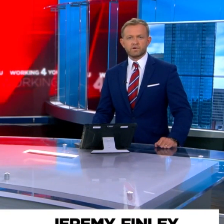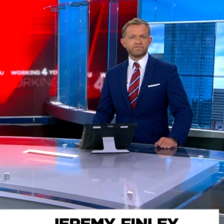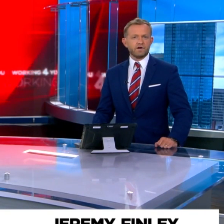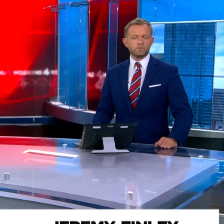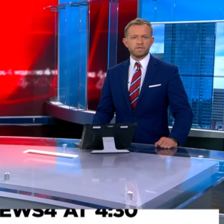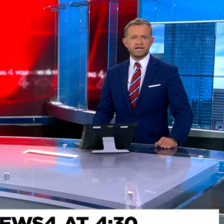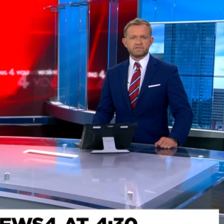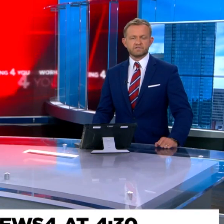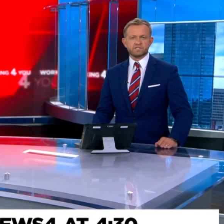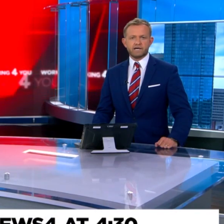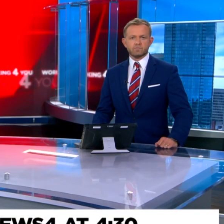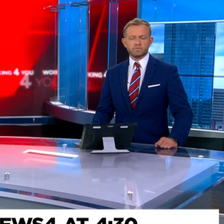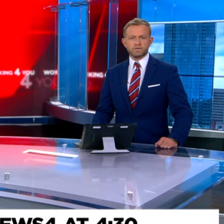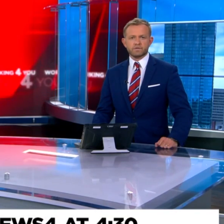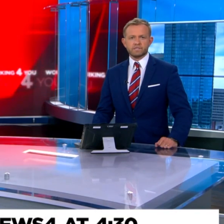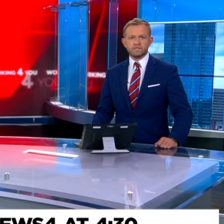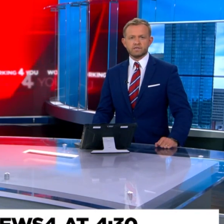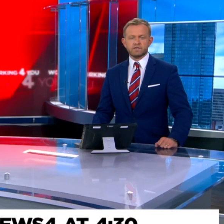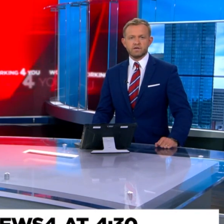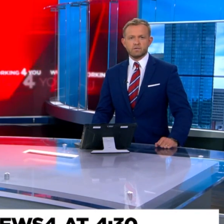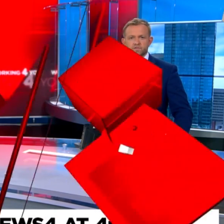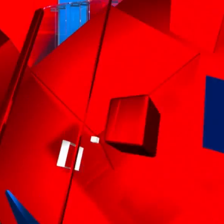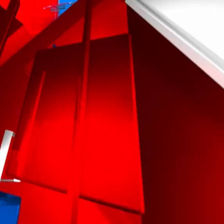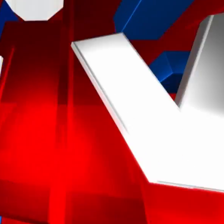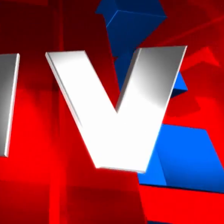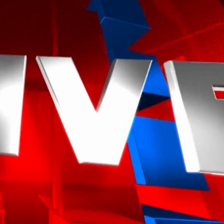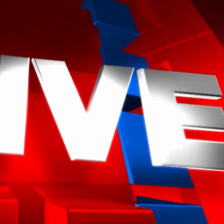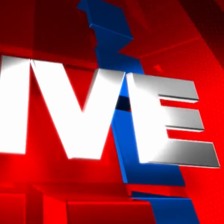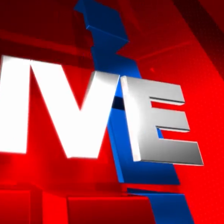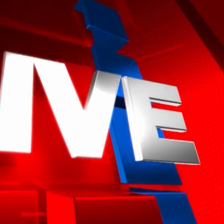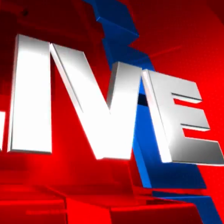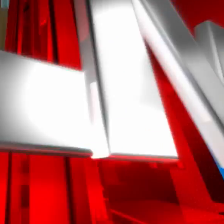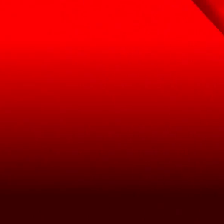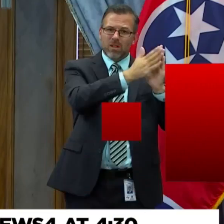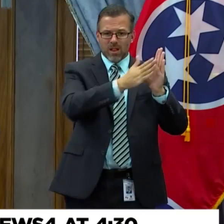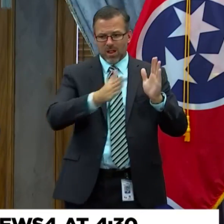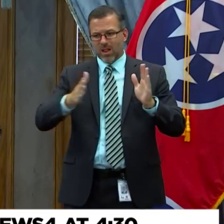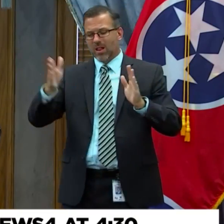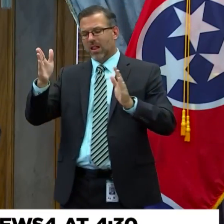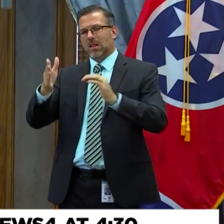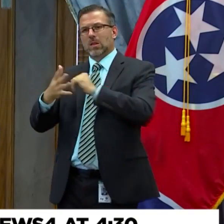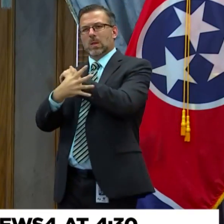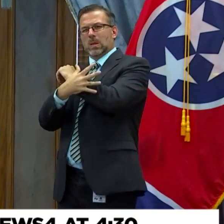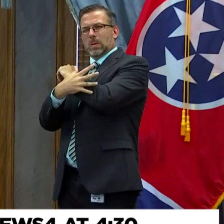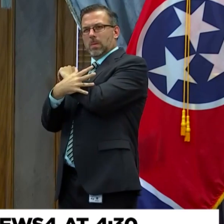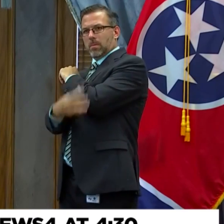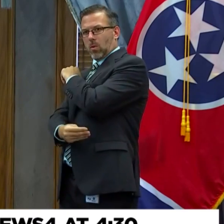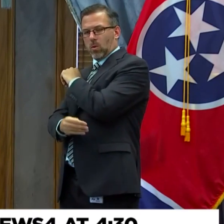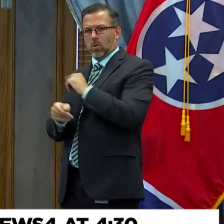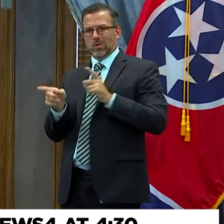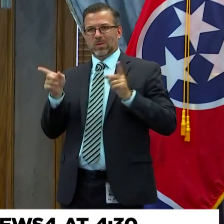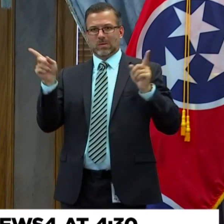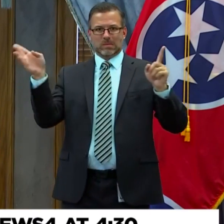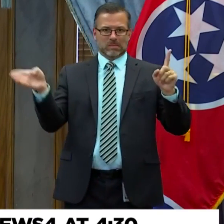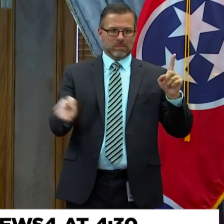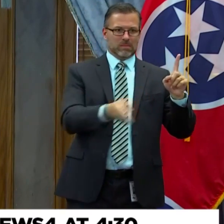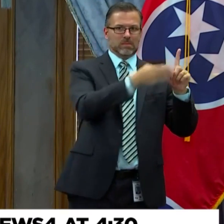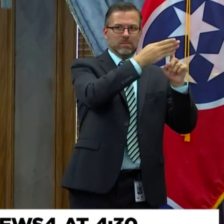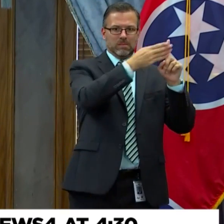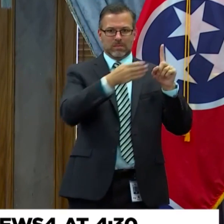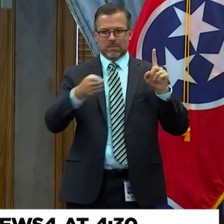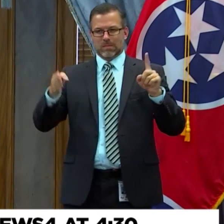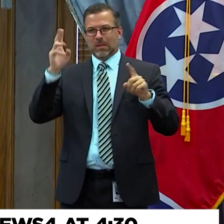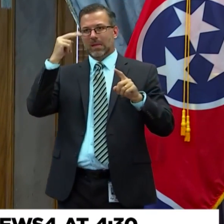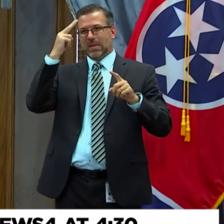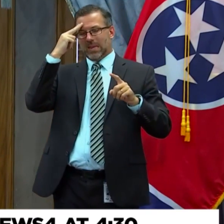stories we are following at this hour. We're going to begin with Governor Lee. He continues to hold a news conference at this time on the plan to reopen